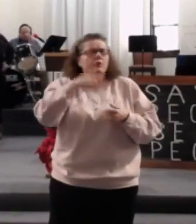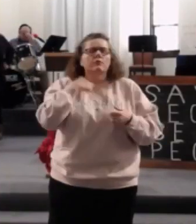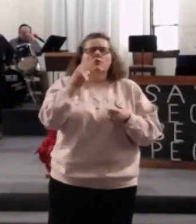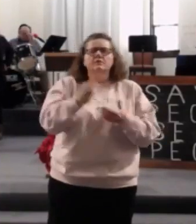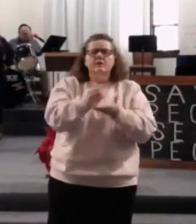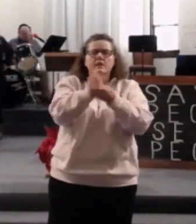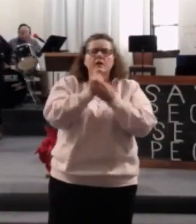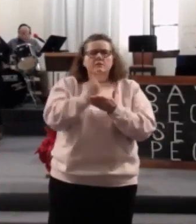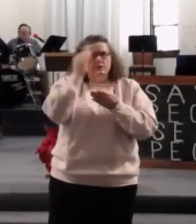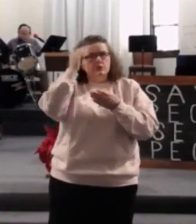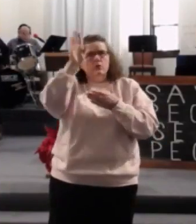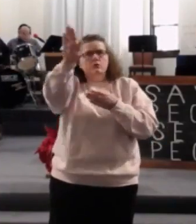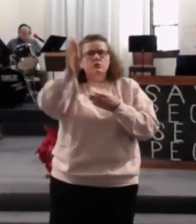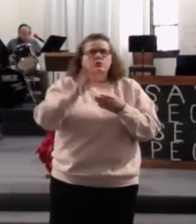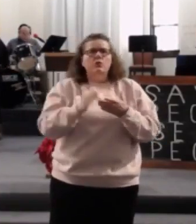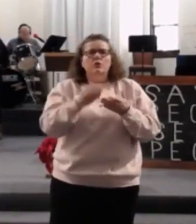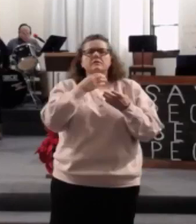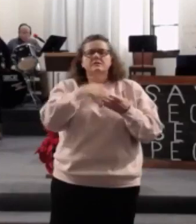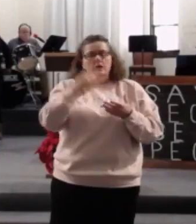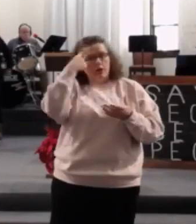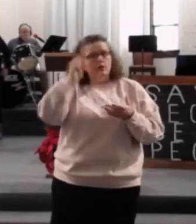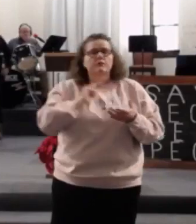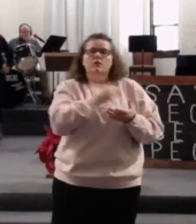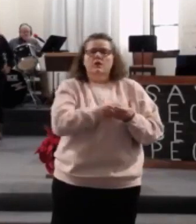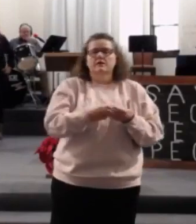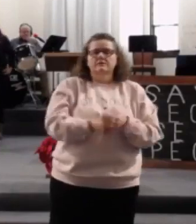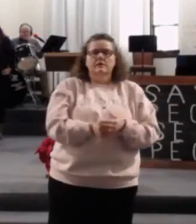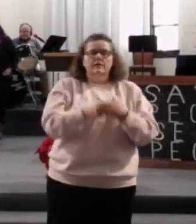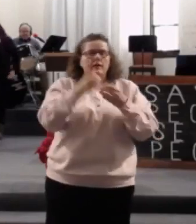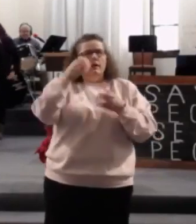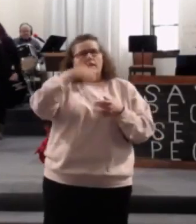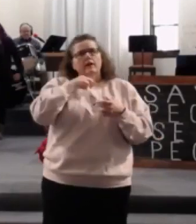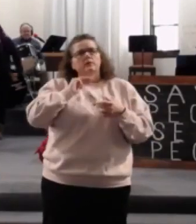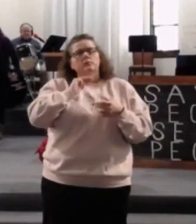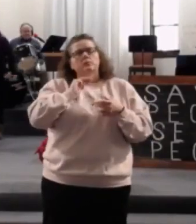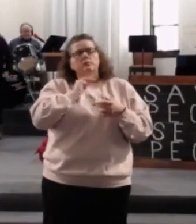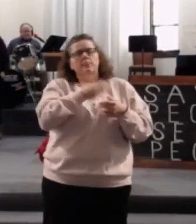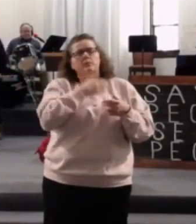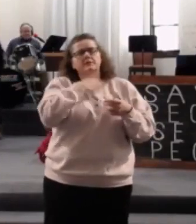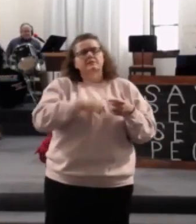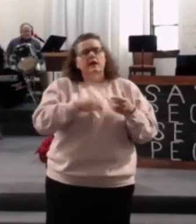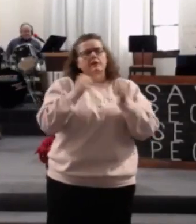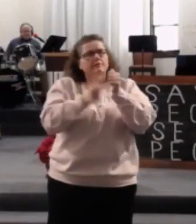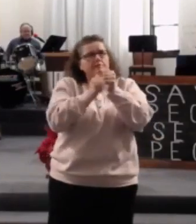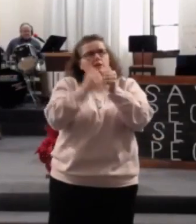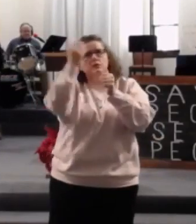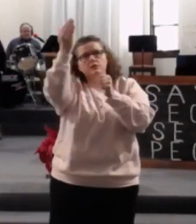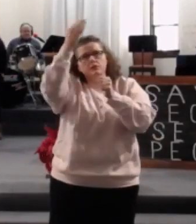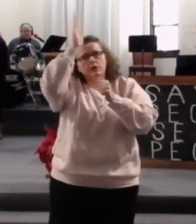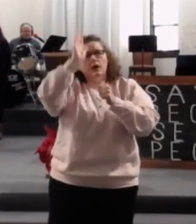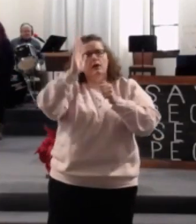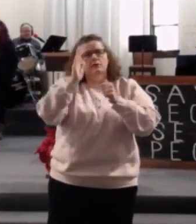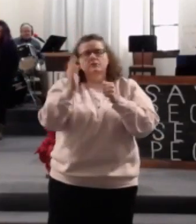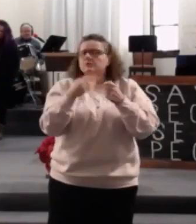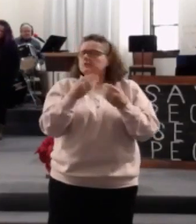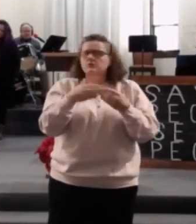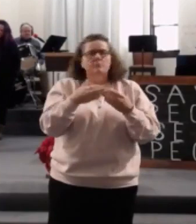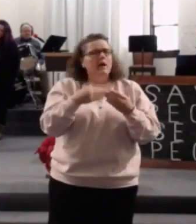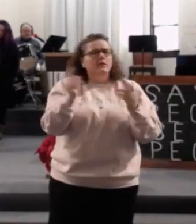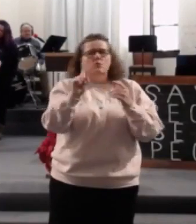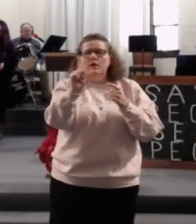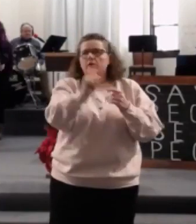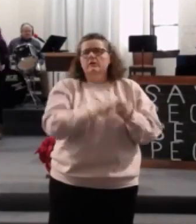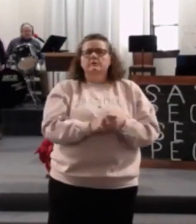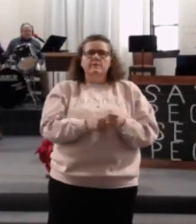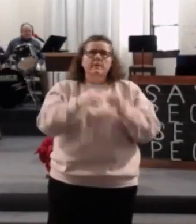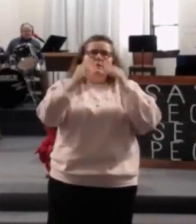us to know your will for our lives, and give us the strength and the desire to follow you no matter where it may lead. We pray